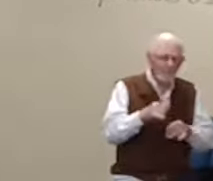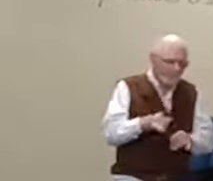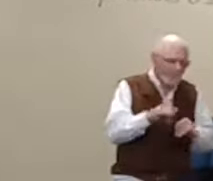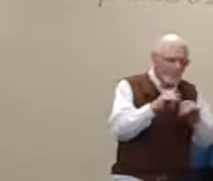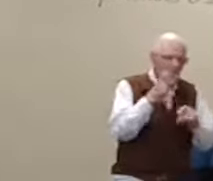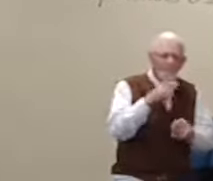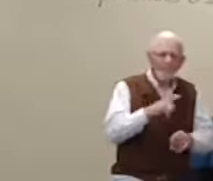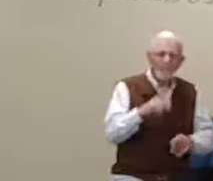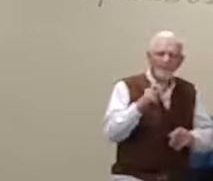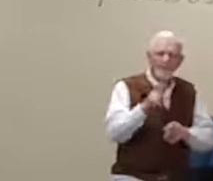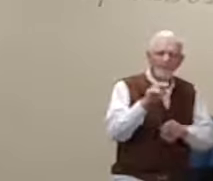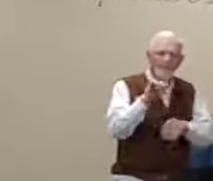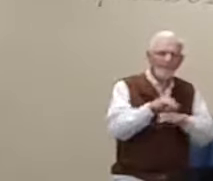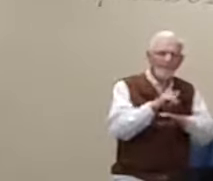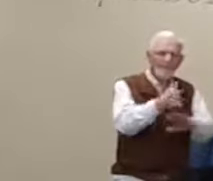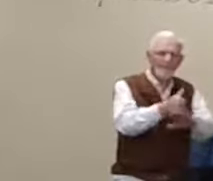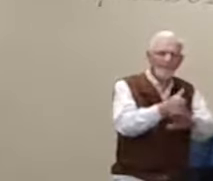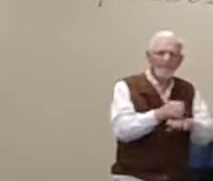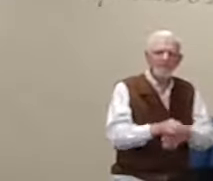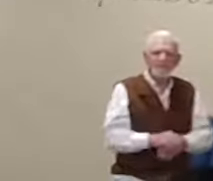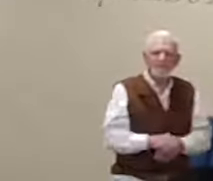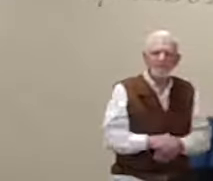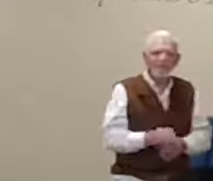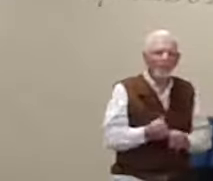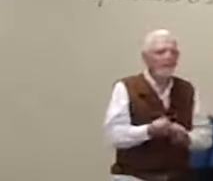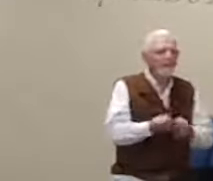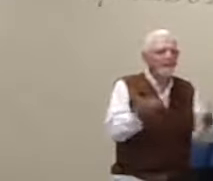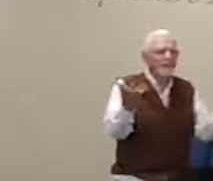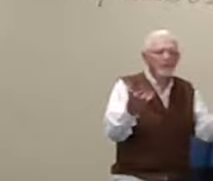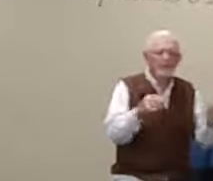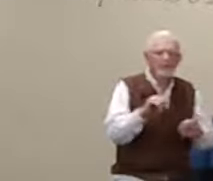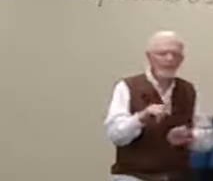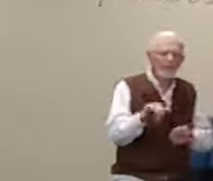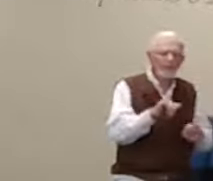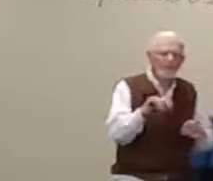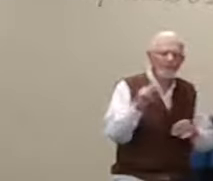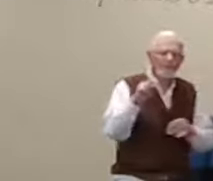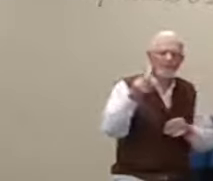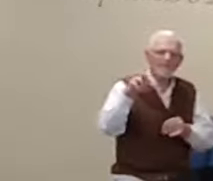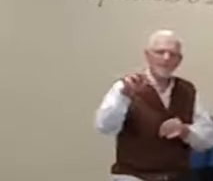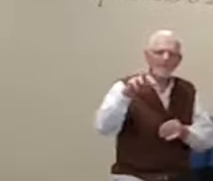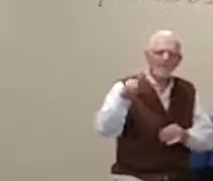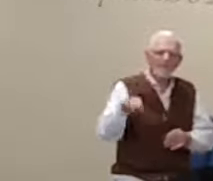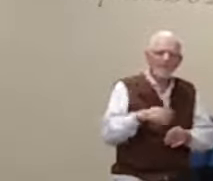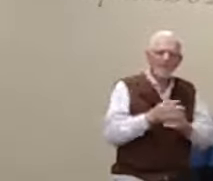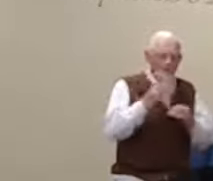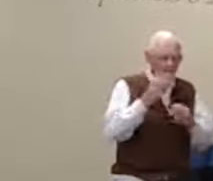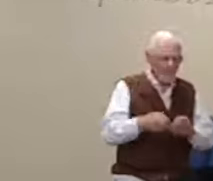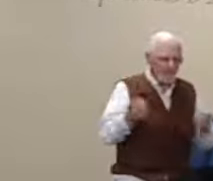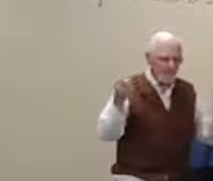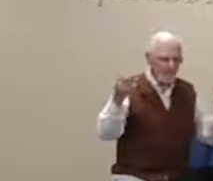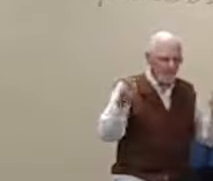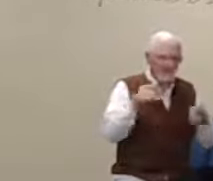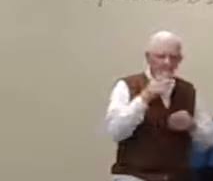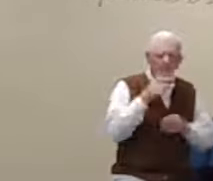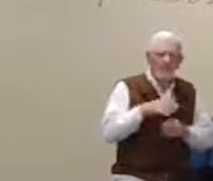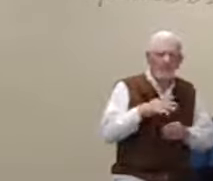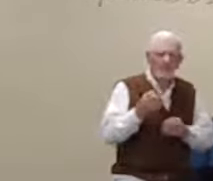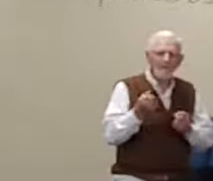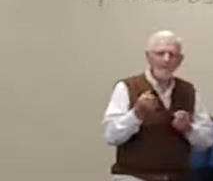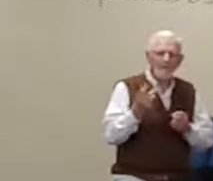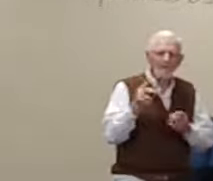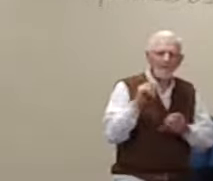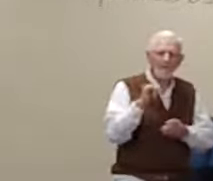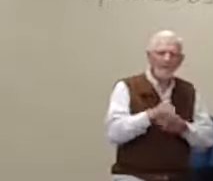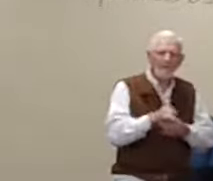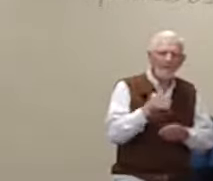Lord and use that foundation, or whether you're going to squander it like Solomon did in the end. Many outlandish women, outside the land women,